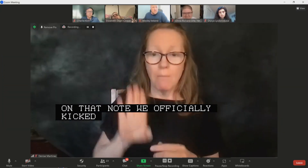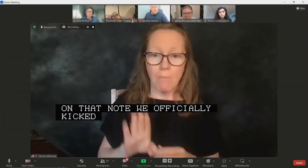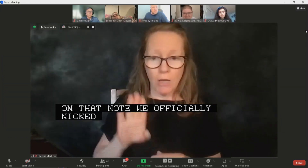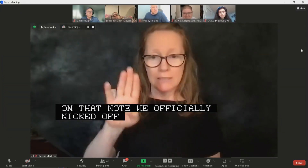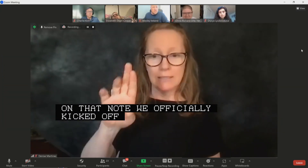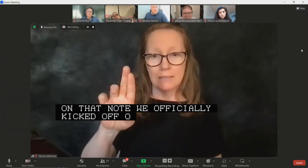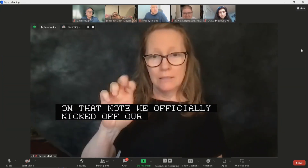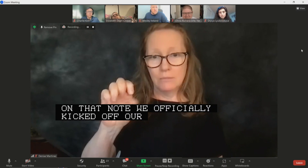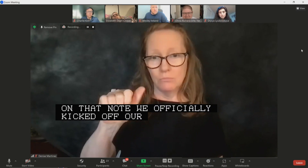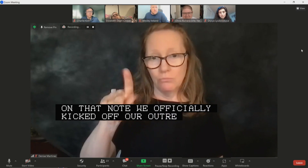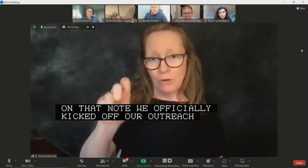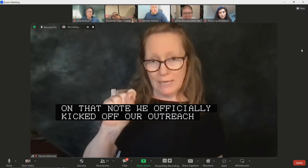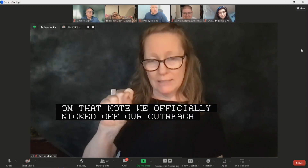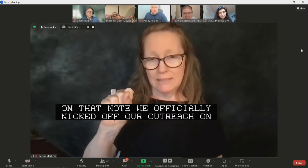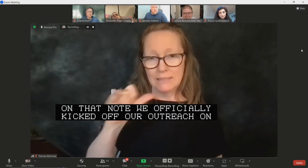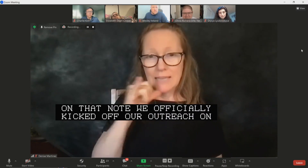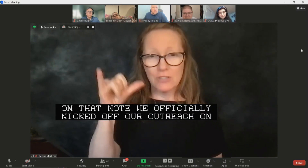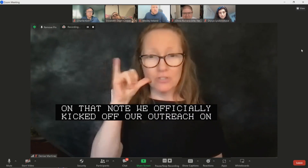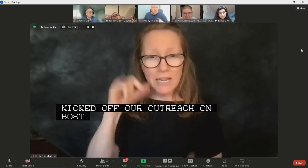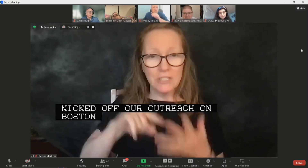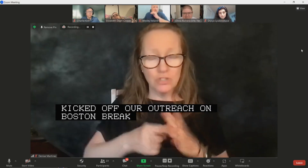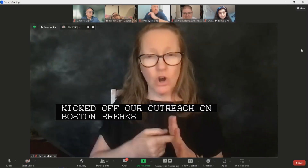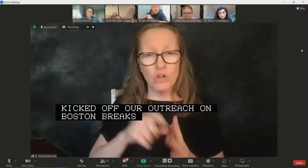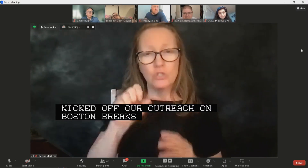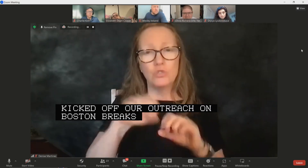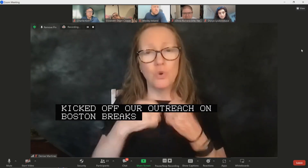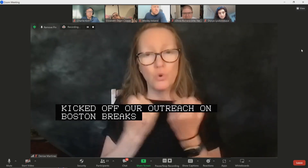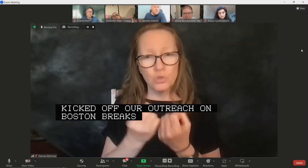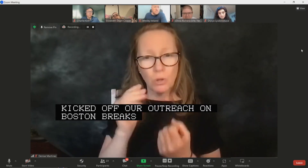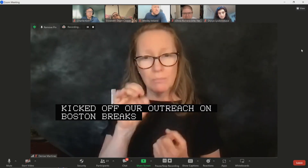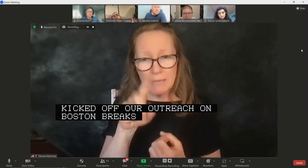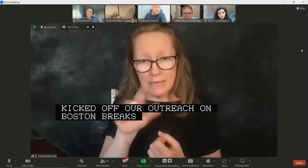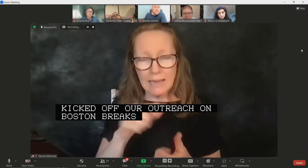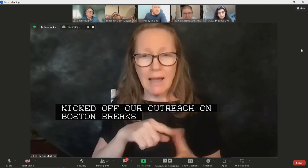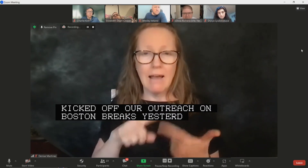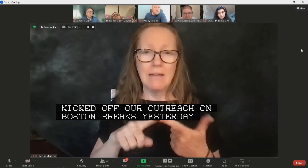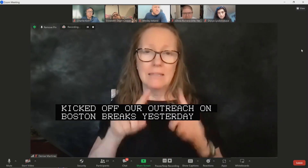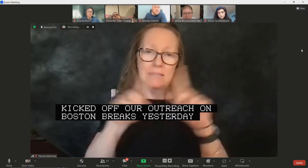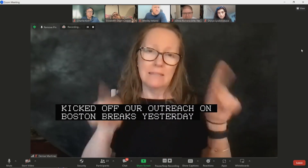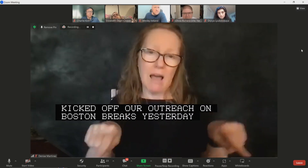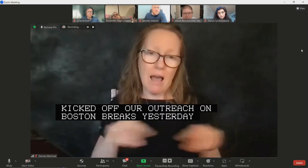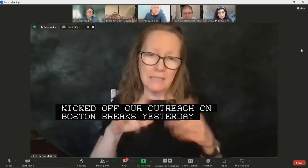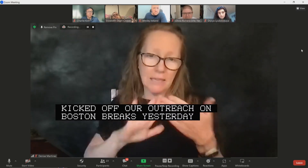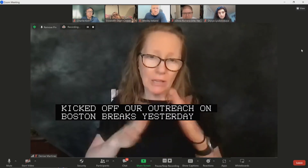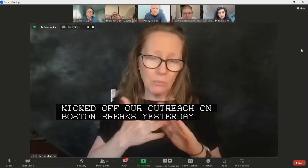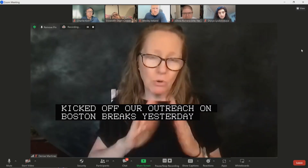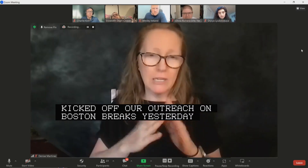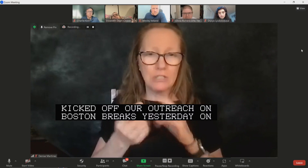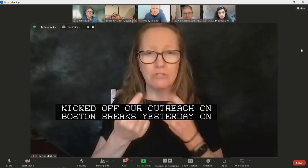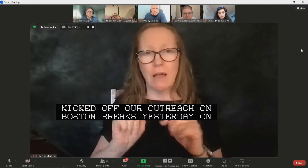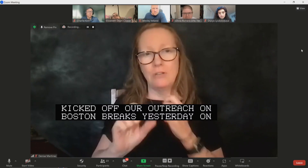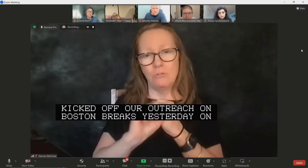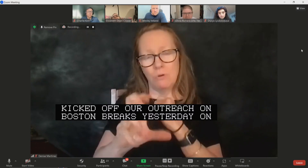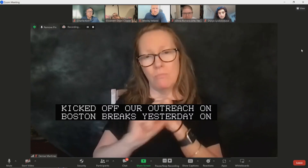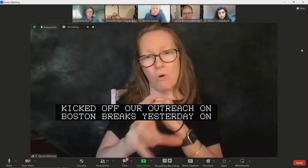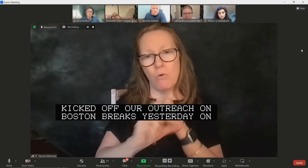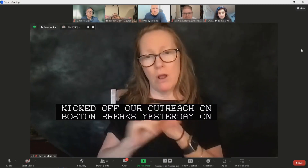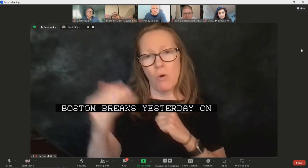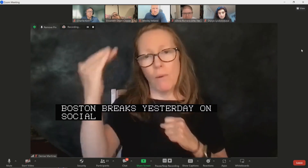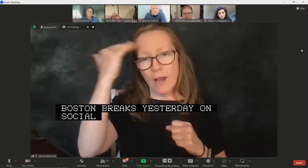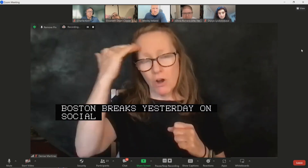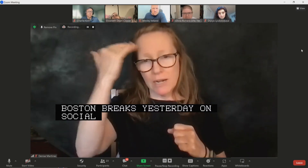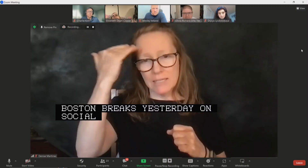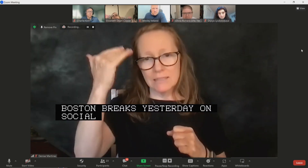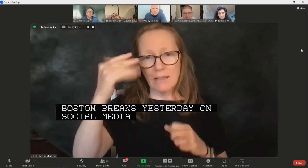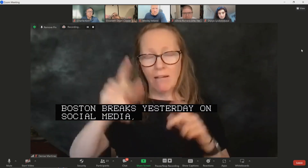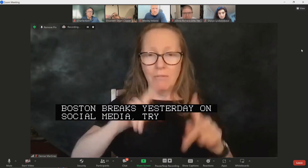As far as social media, signage around the community, we're really trying to promote the awareness of